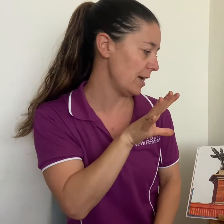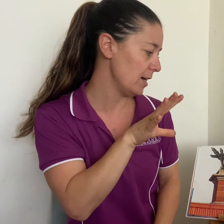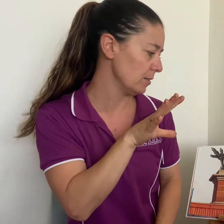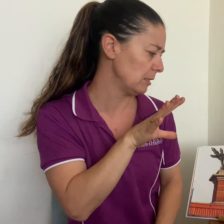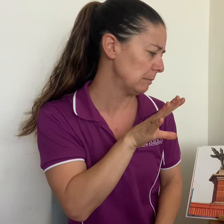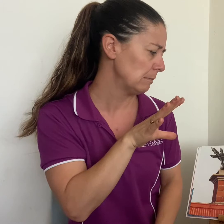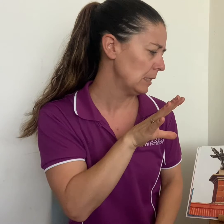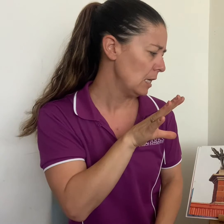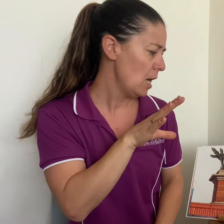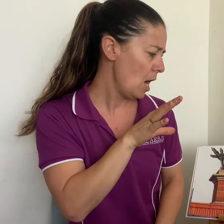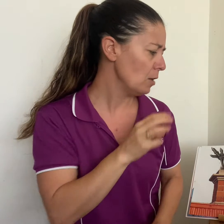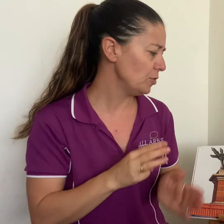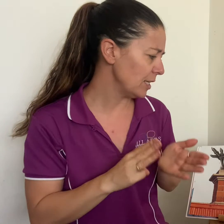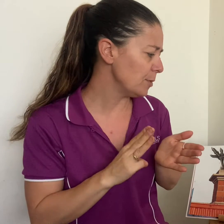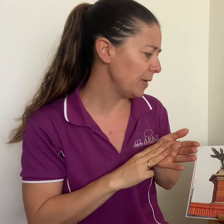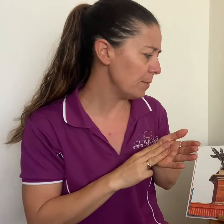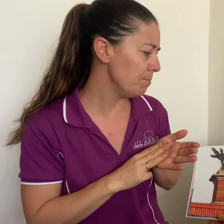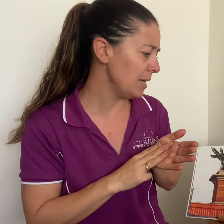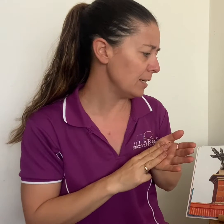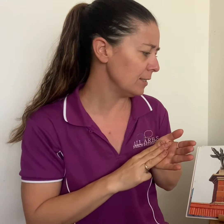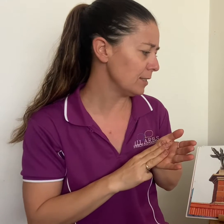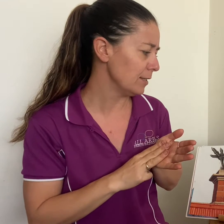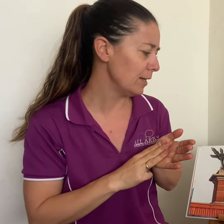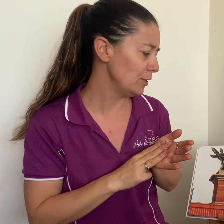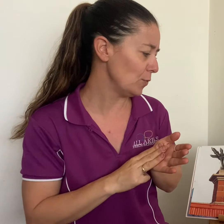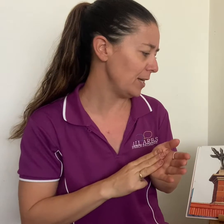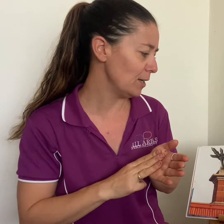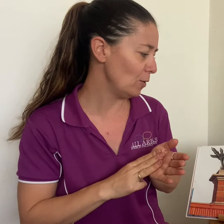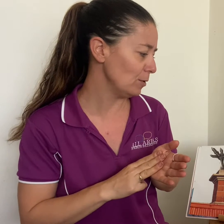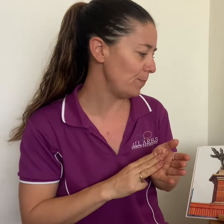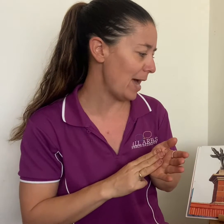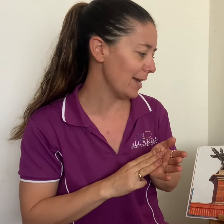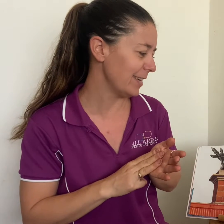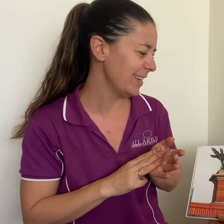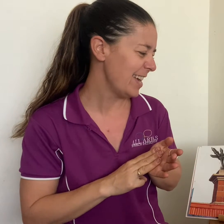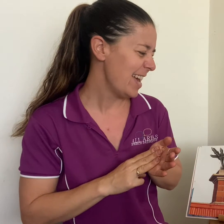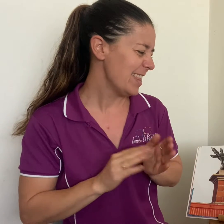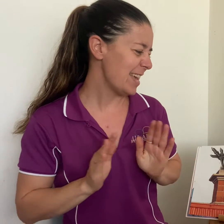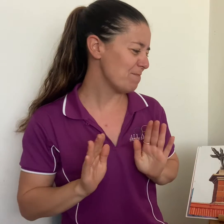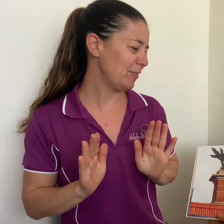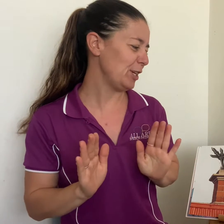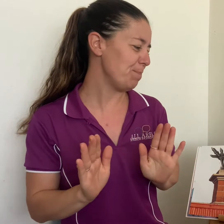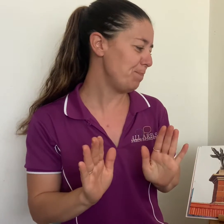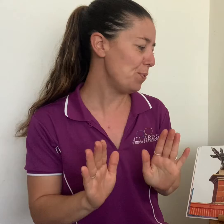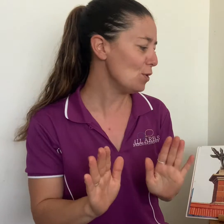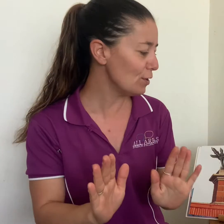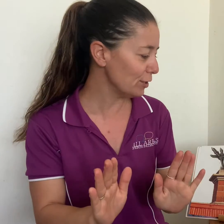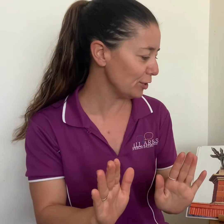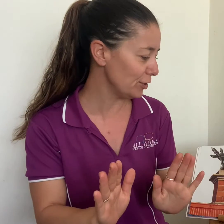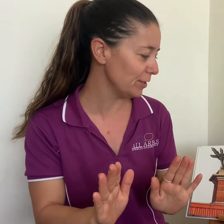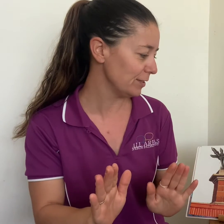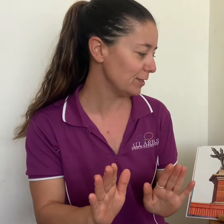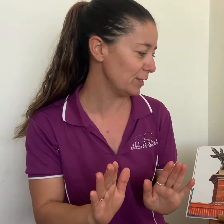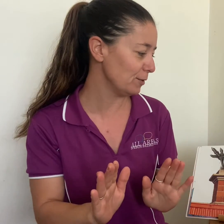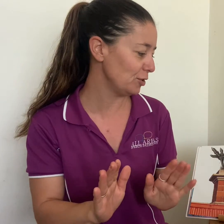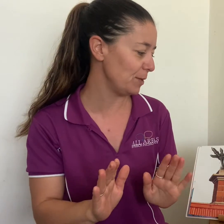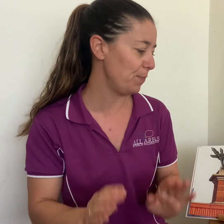out. I'll just be a minute, Edwina called back. Then she pushed till she